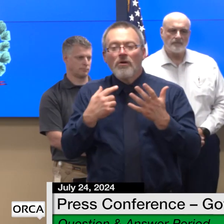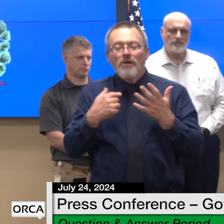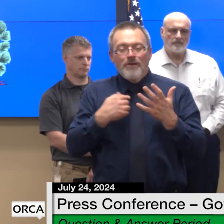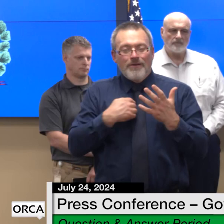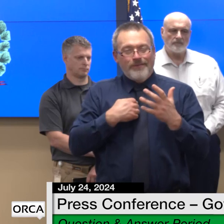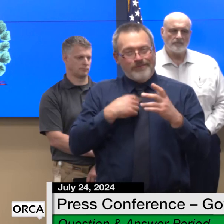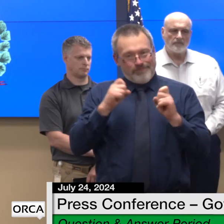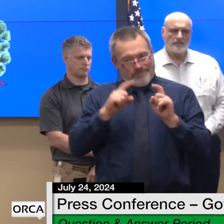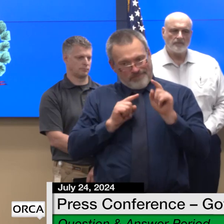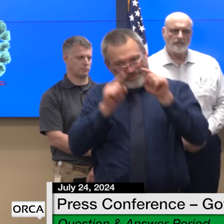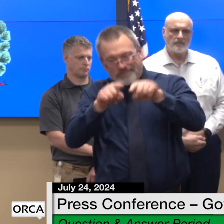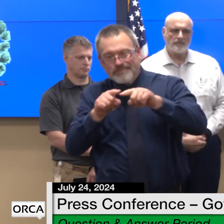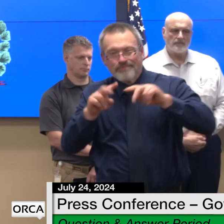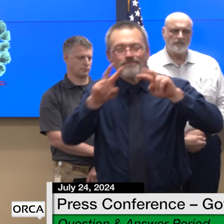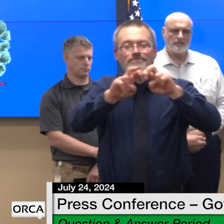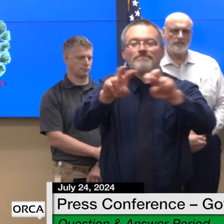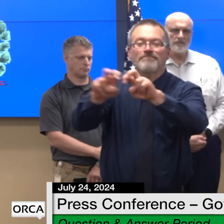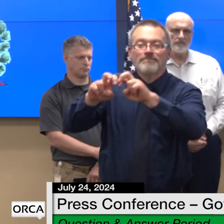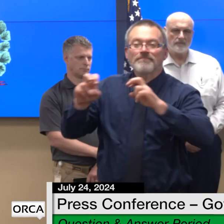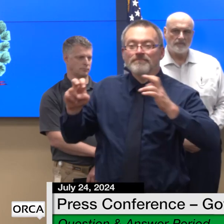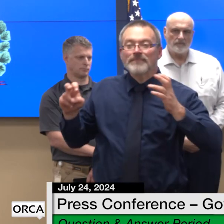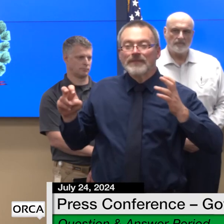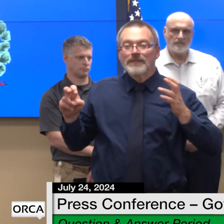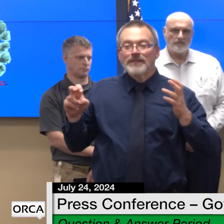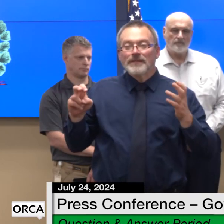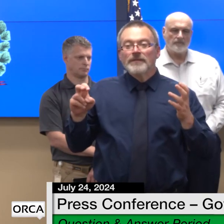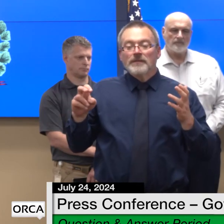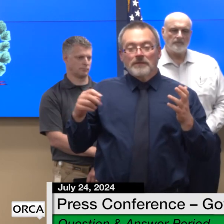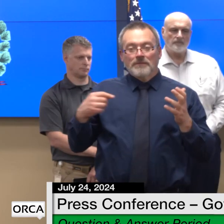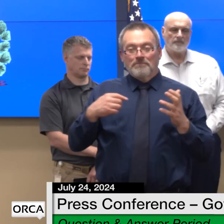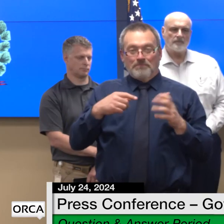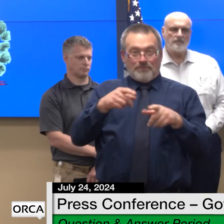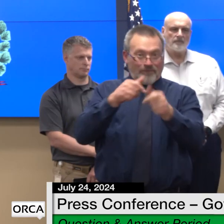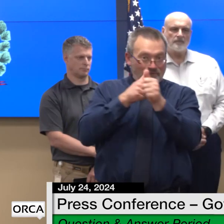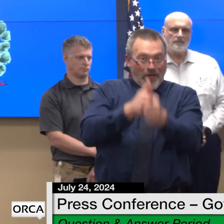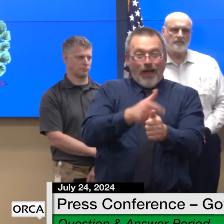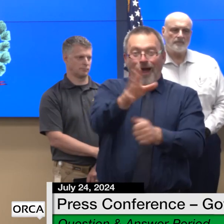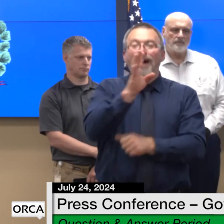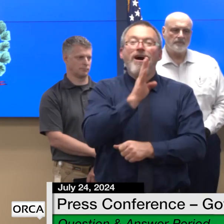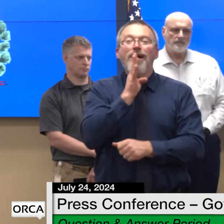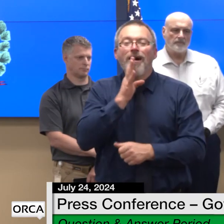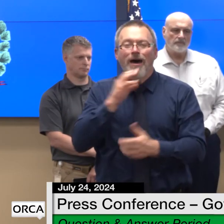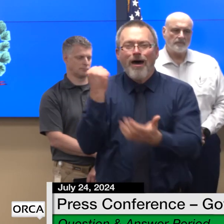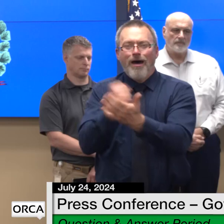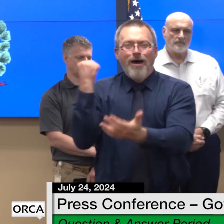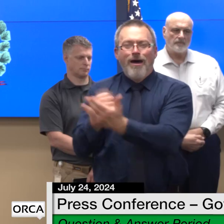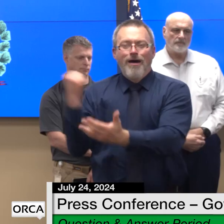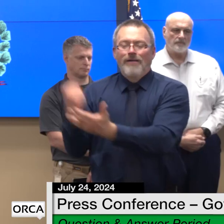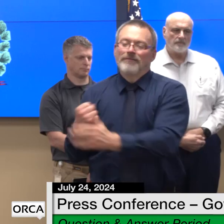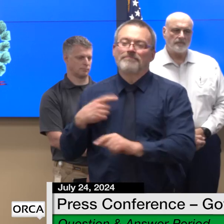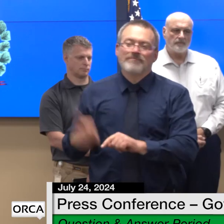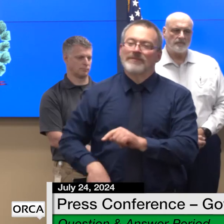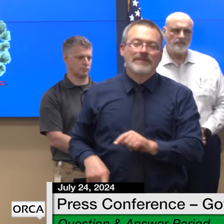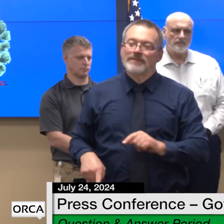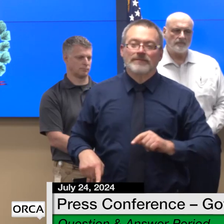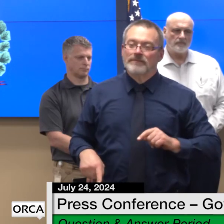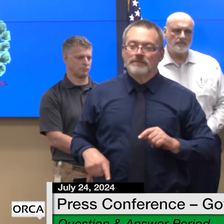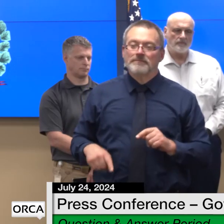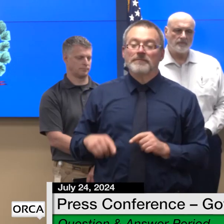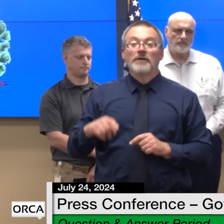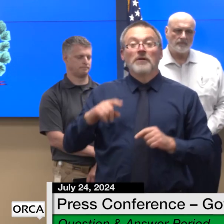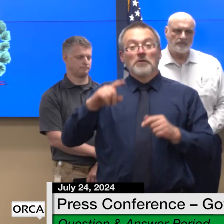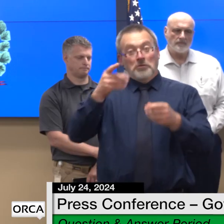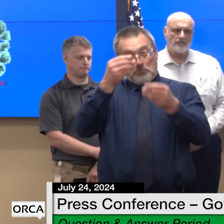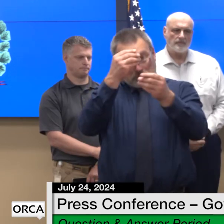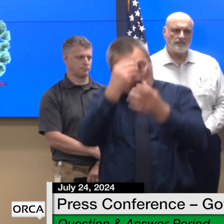we can't say that with any authority until a process by which an assessment happens on every single